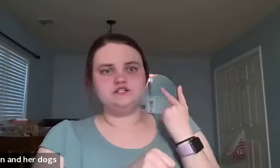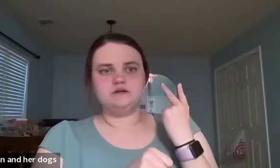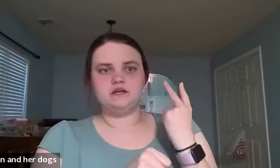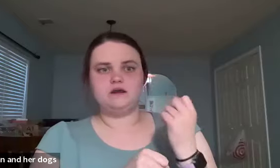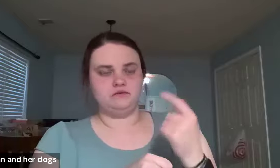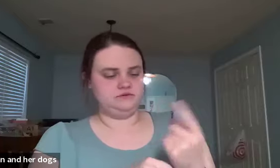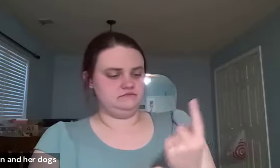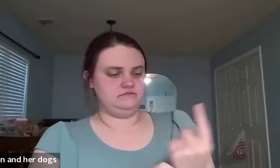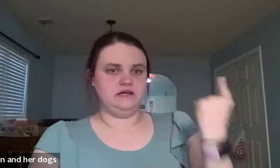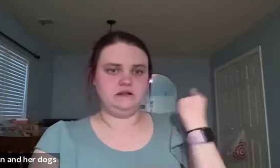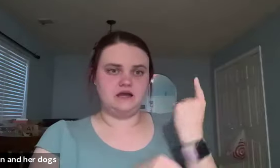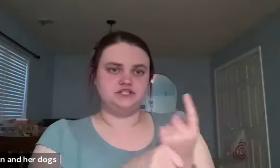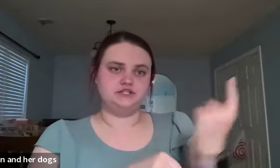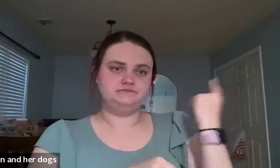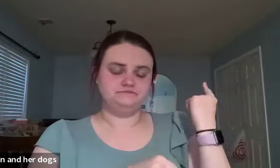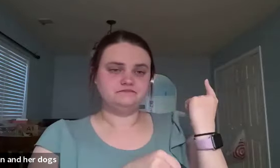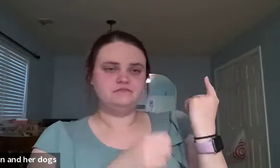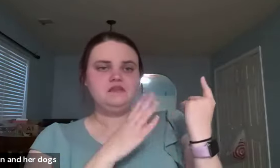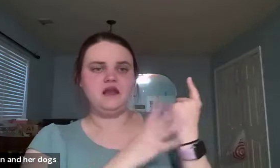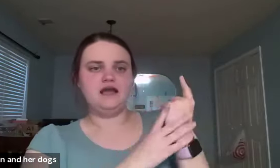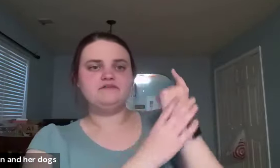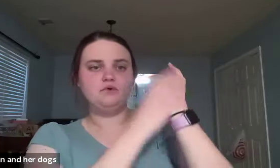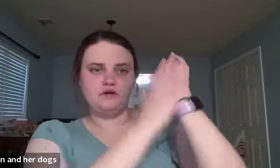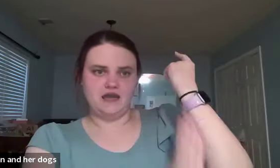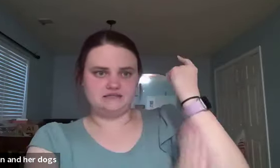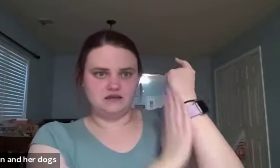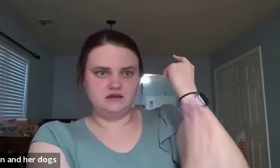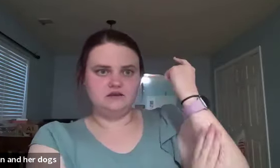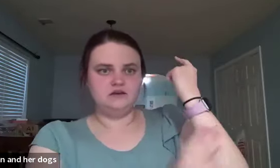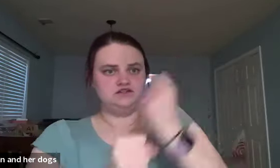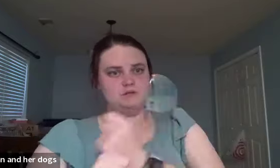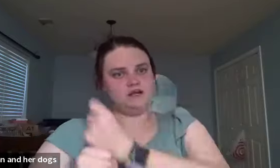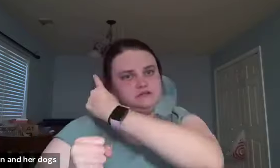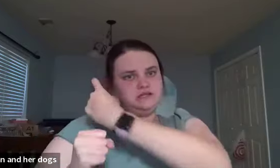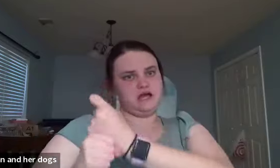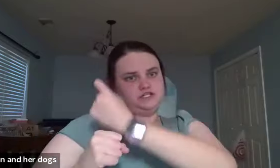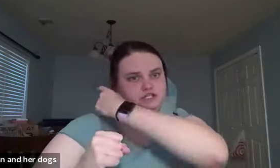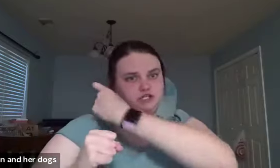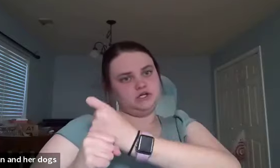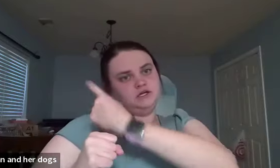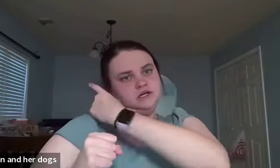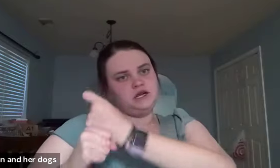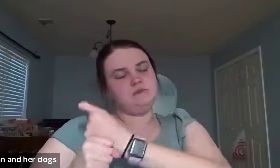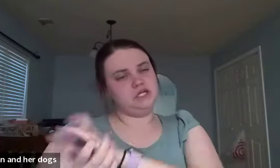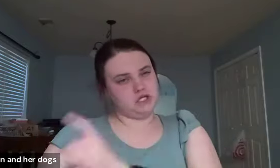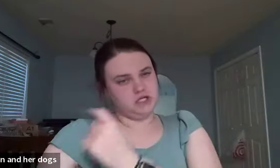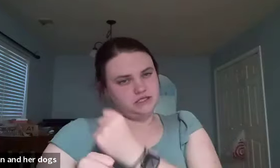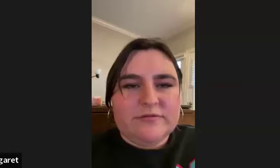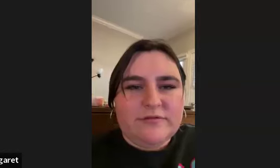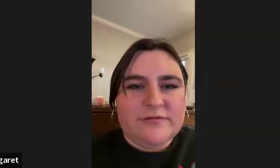do it going, whoops, like last year. I have it more on that side. So I'm not doing last year. I mean, you Okay. could, but